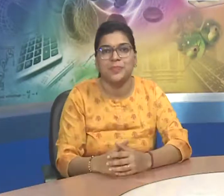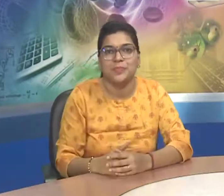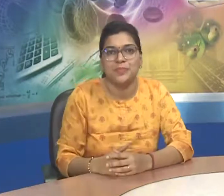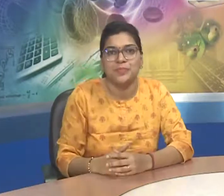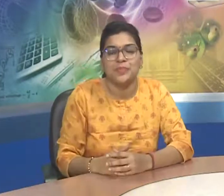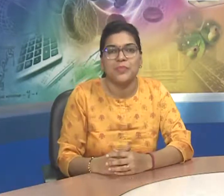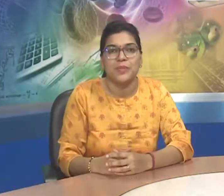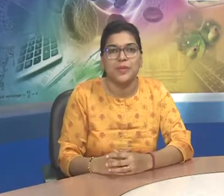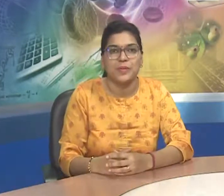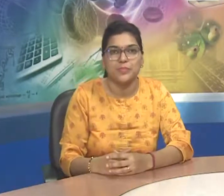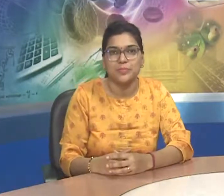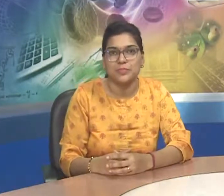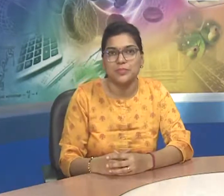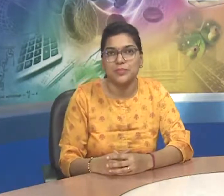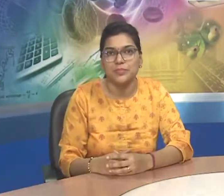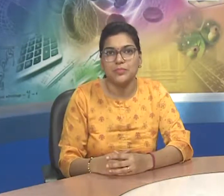Fourth, begin to get.